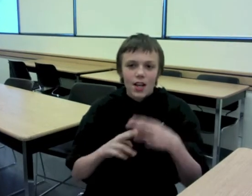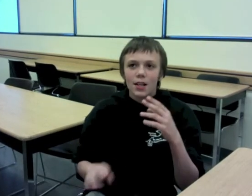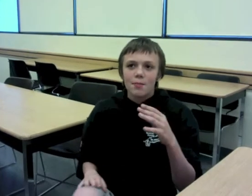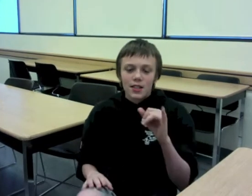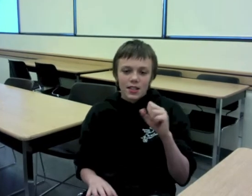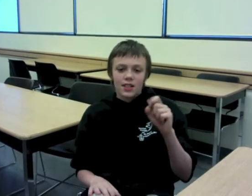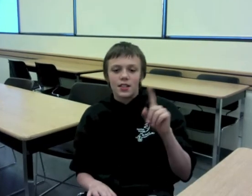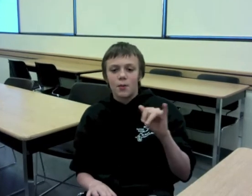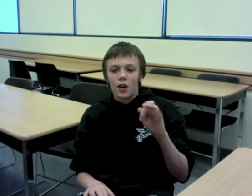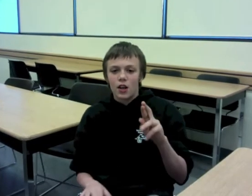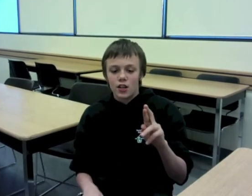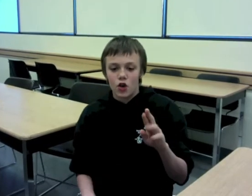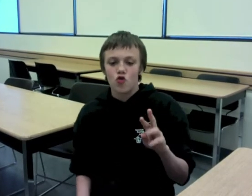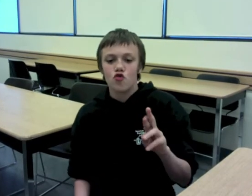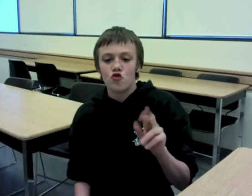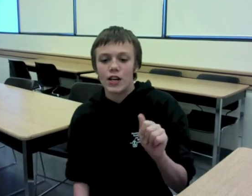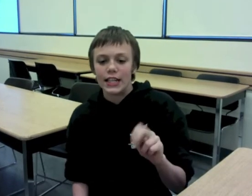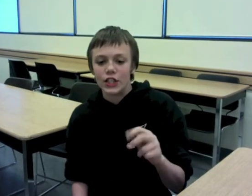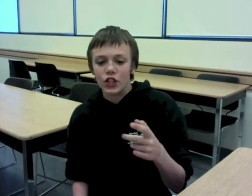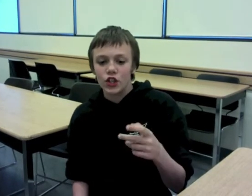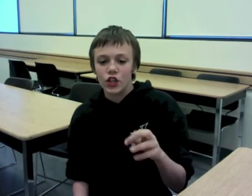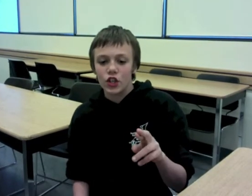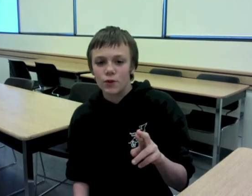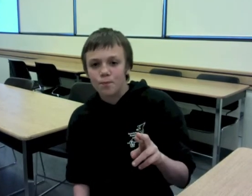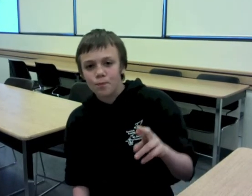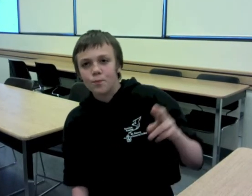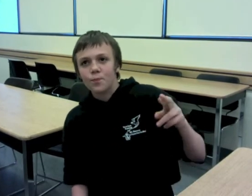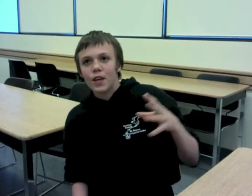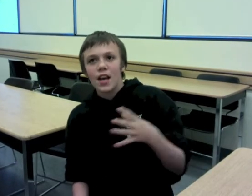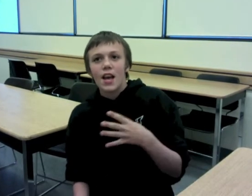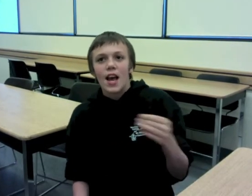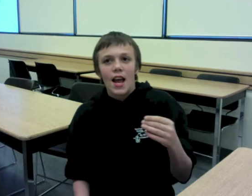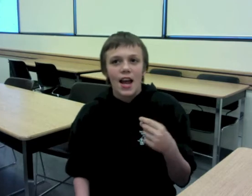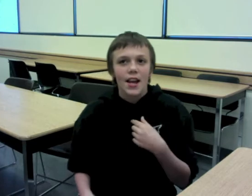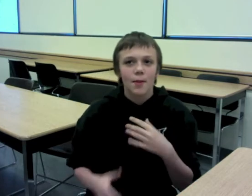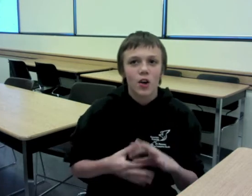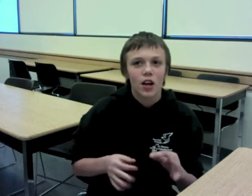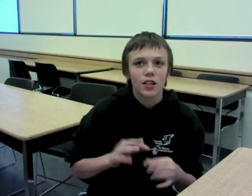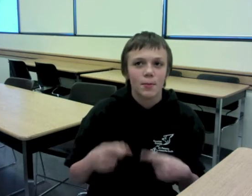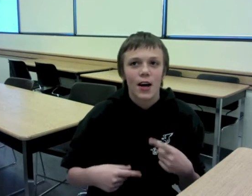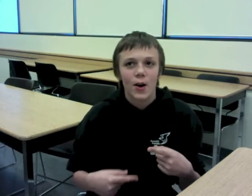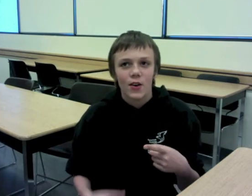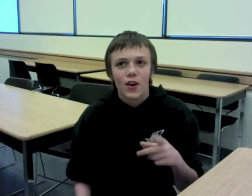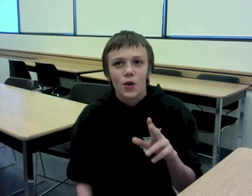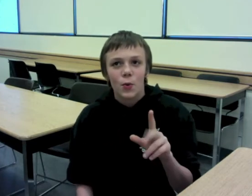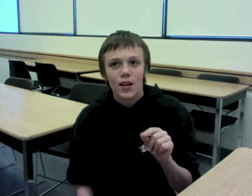Hi, okay, my name is Zimar Ranger, and I'm talking about